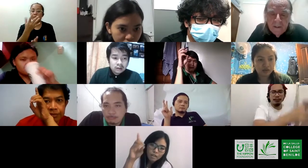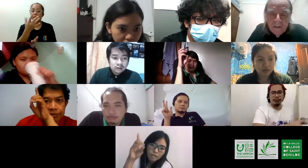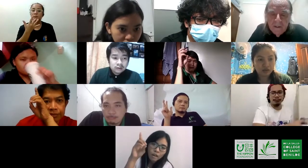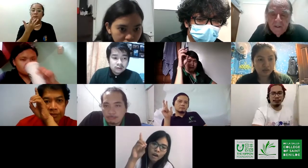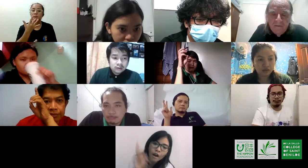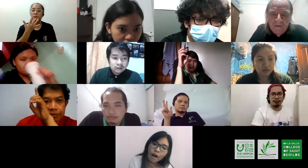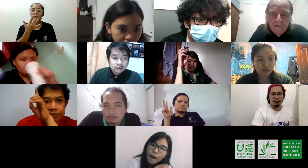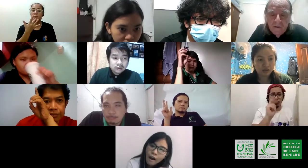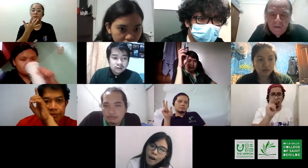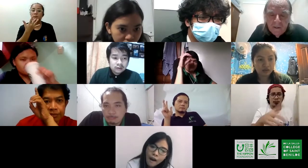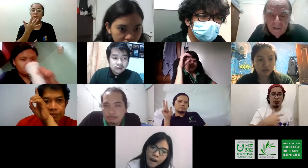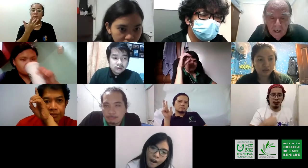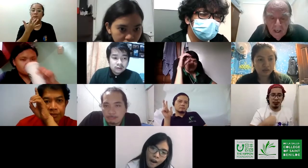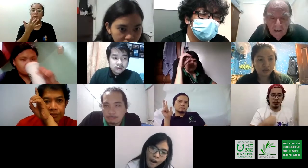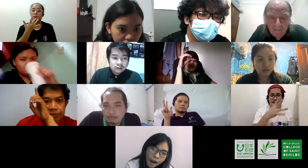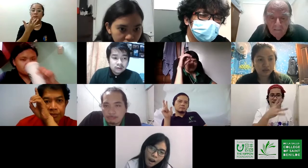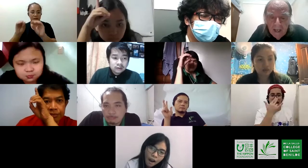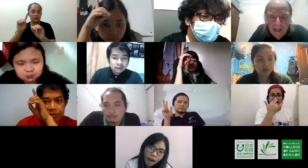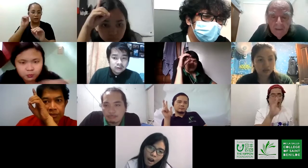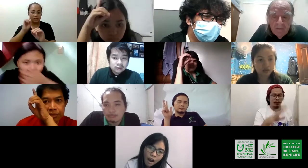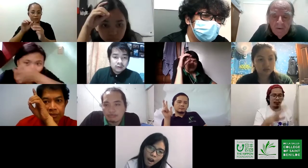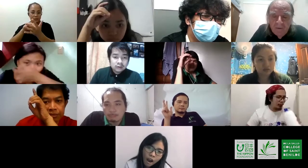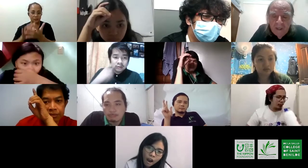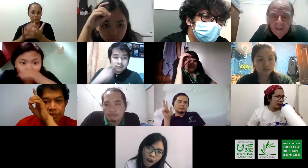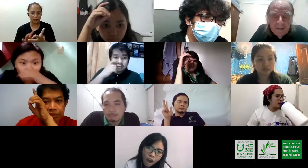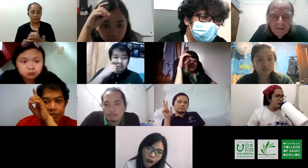Okay. At the Second International Congress of the Deaf,